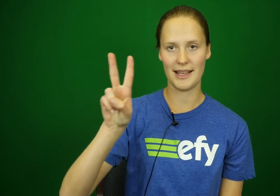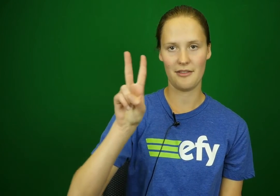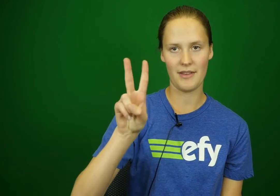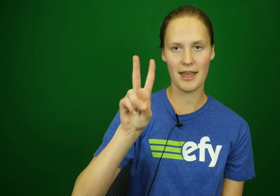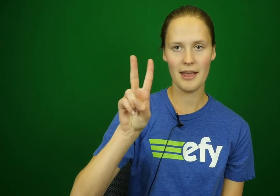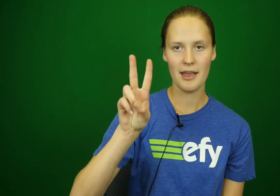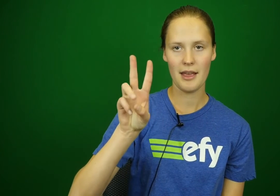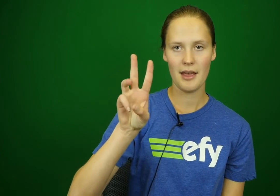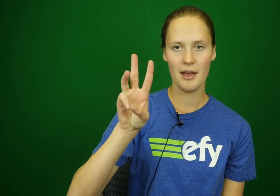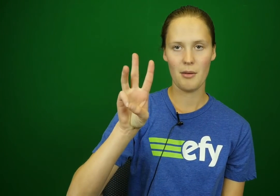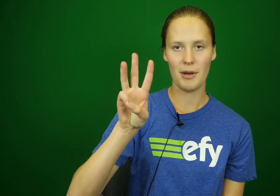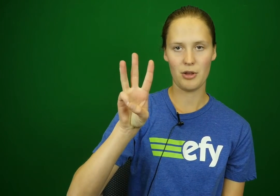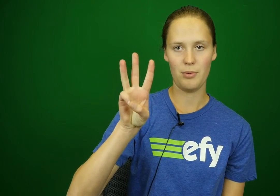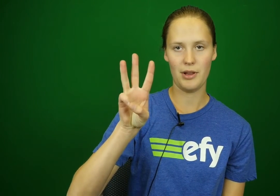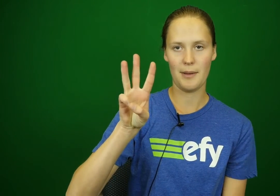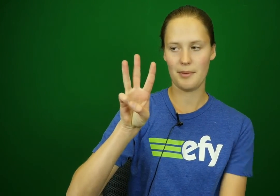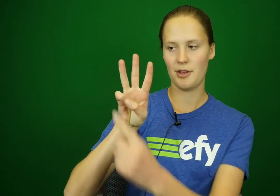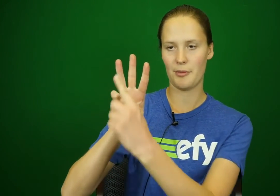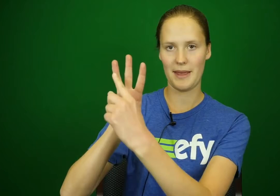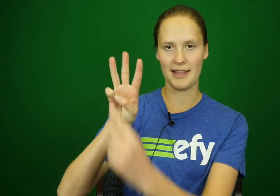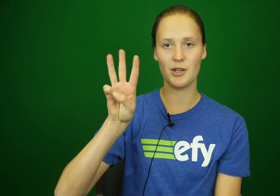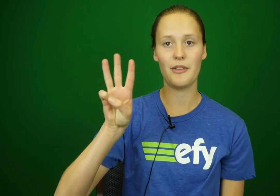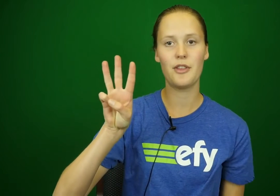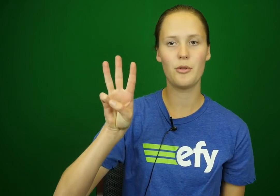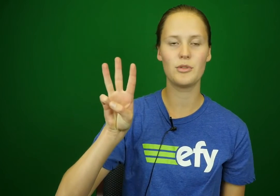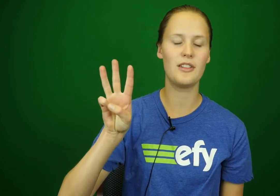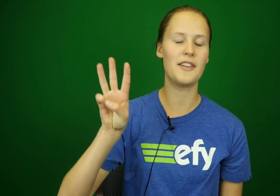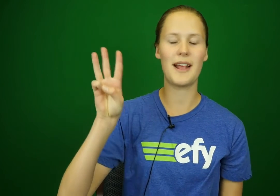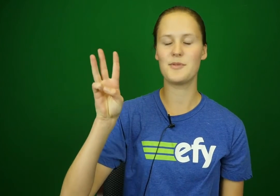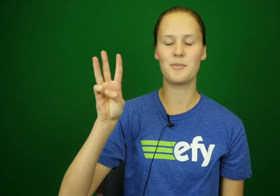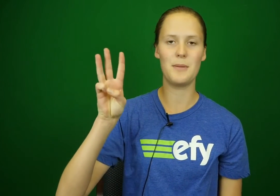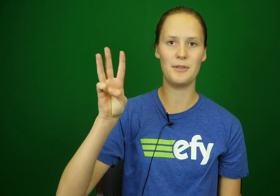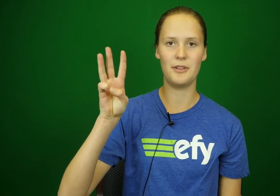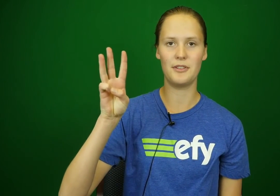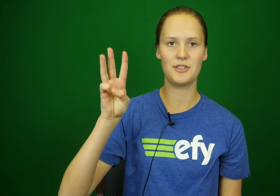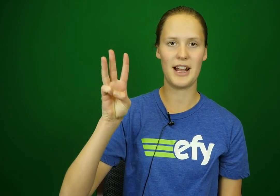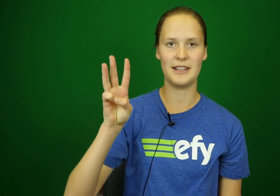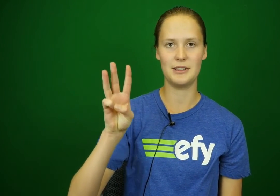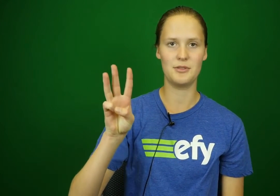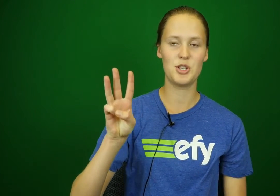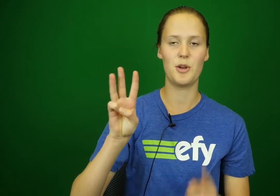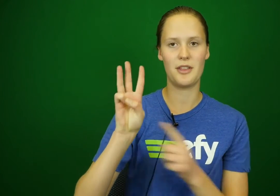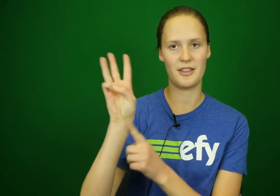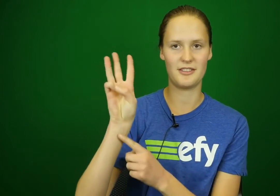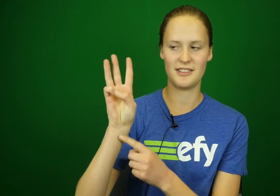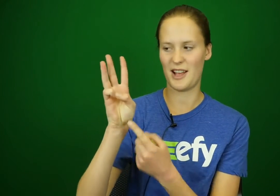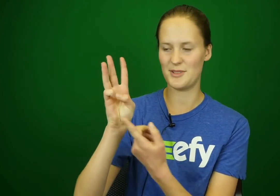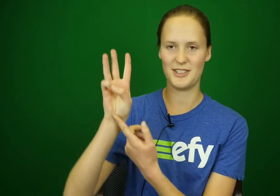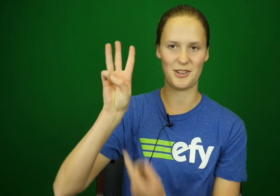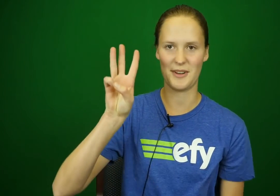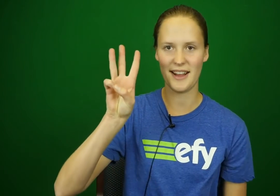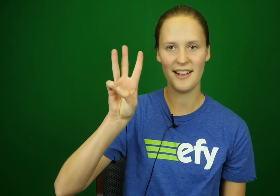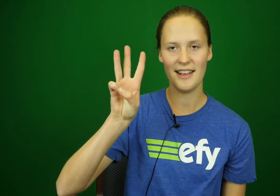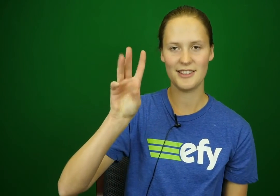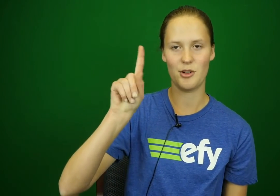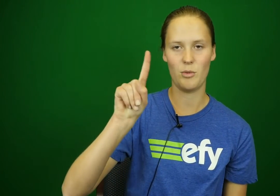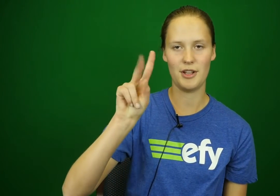a V, but you pull up your pinky. So a lot of times when people try to show that they're counting to 3, so 1,